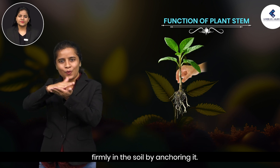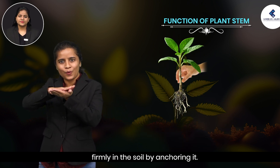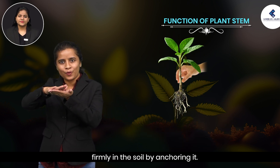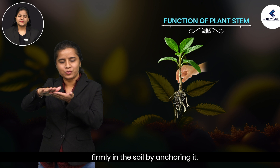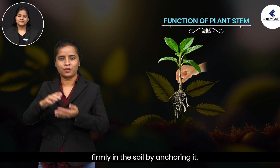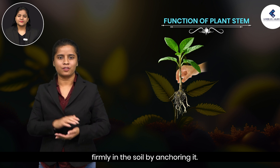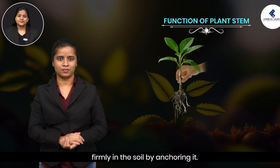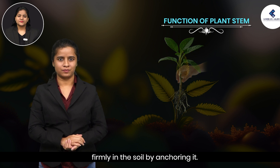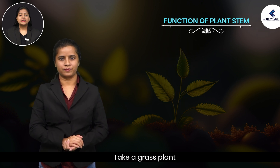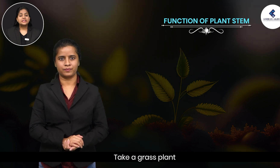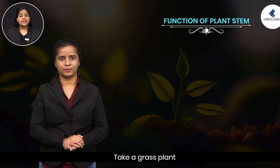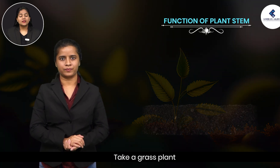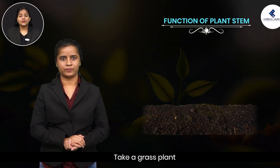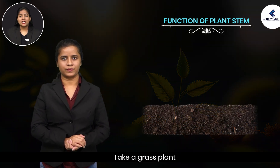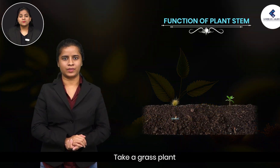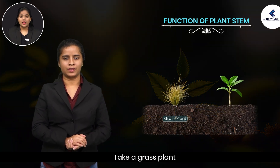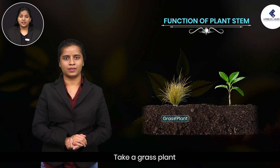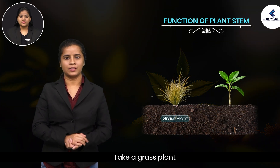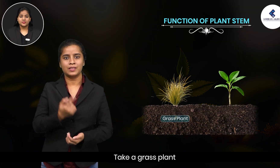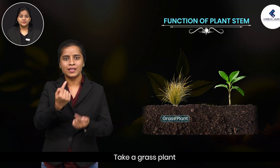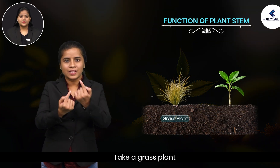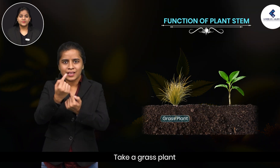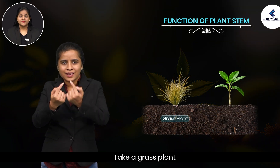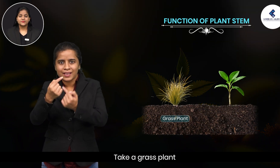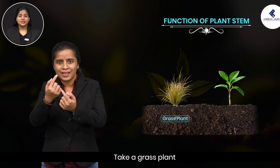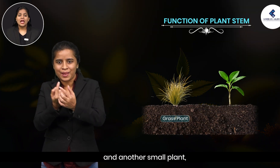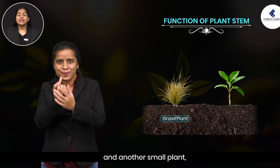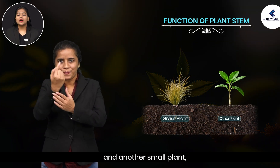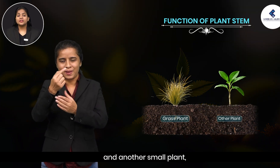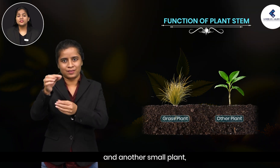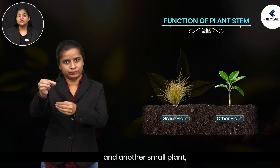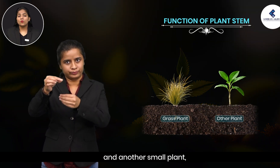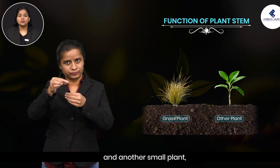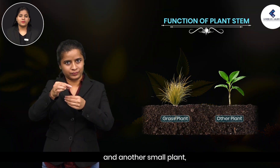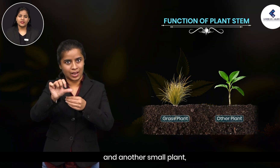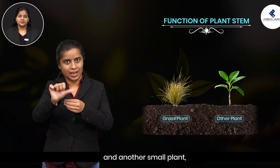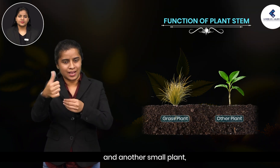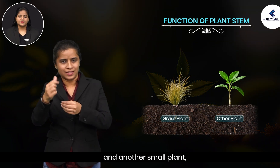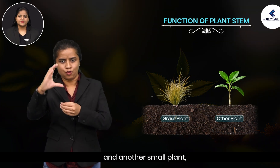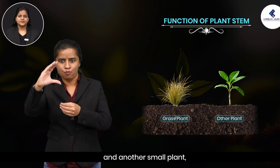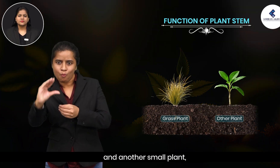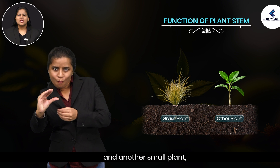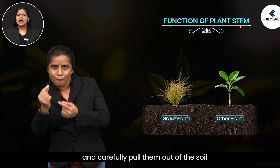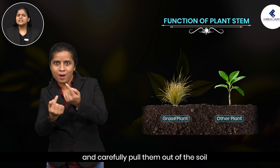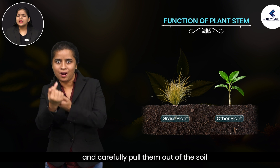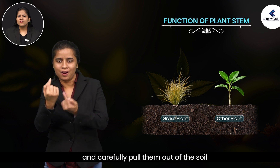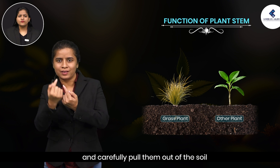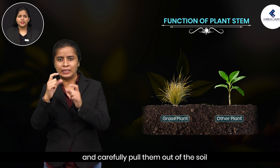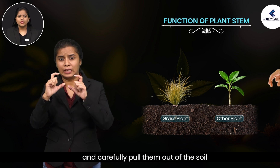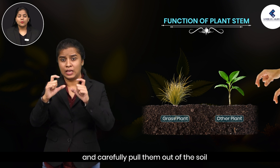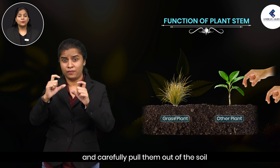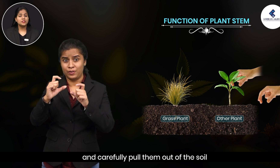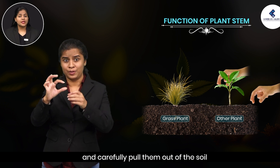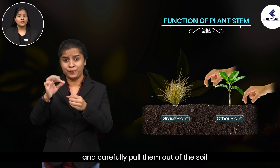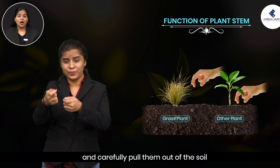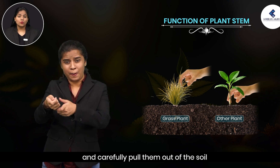it. Take a grass plant and another small plant and